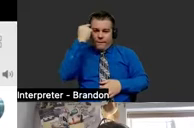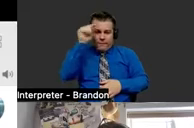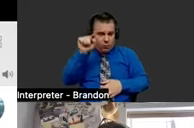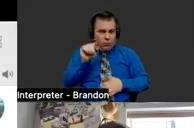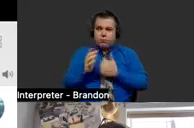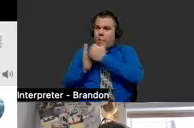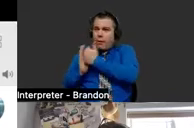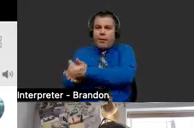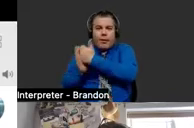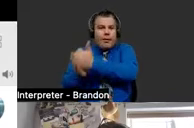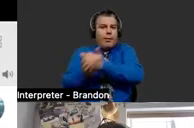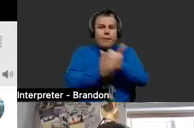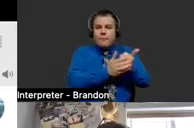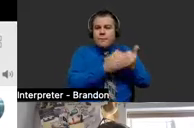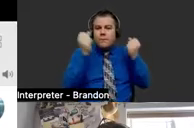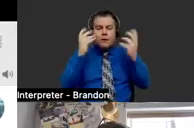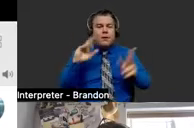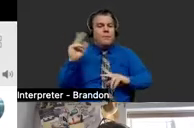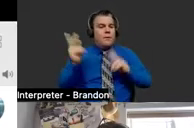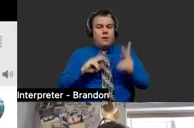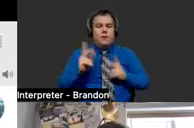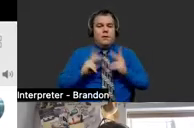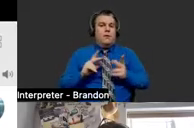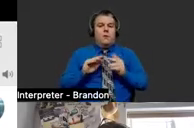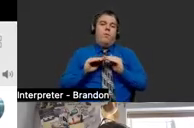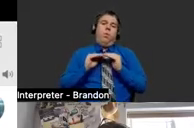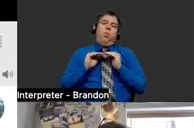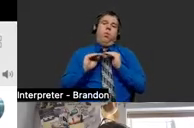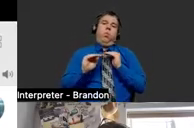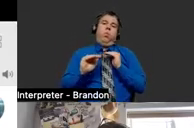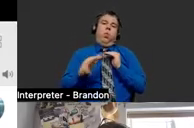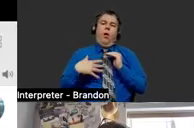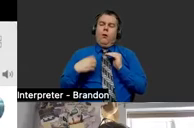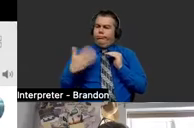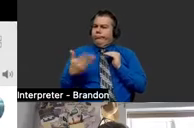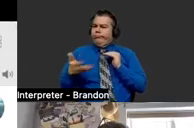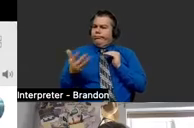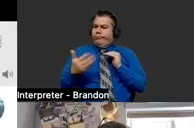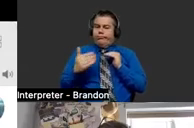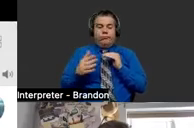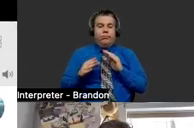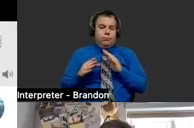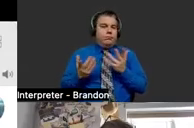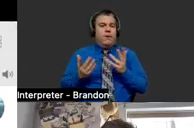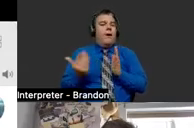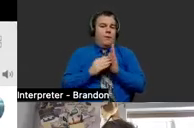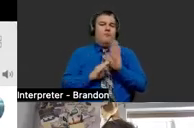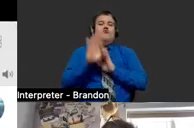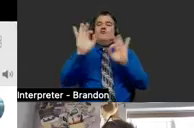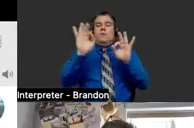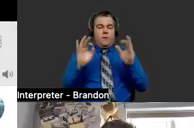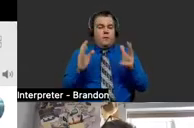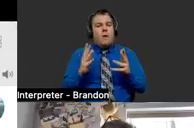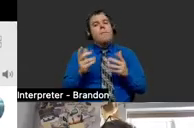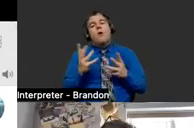people get past some of their plateaus with their health, but to help us build a business, right? And that's what's so exciting about